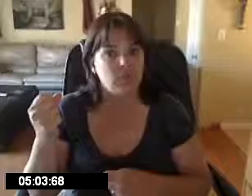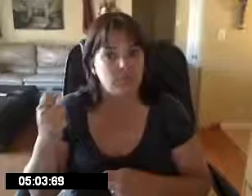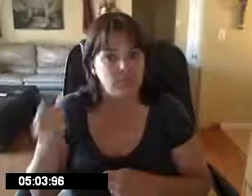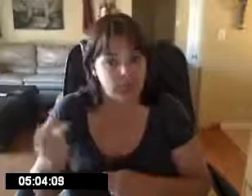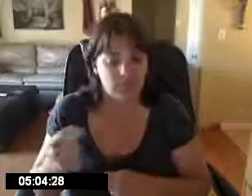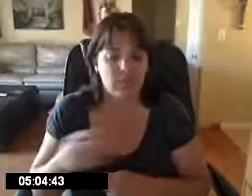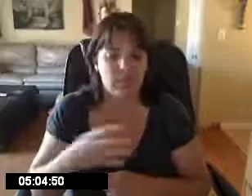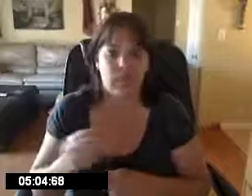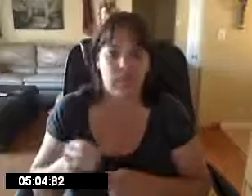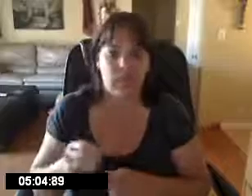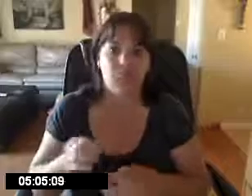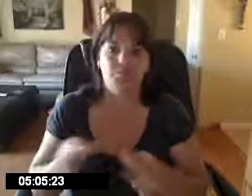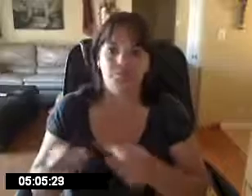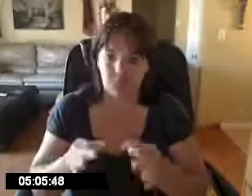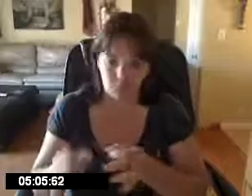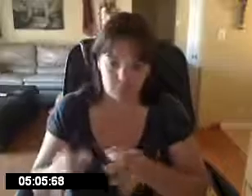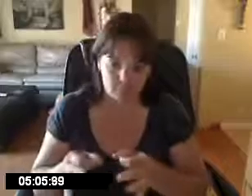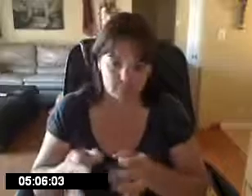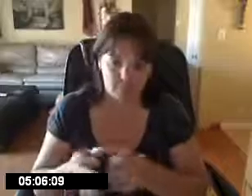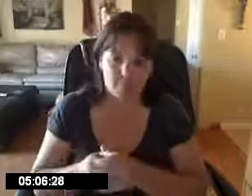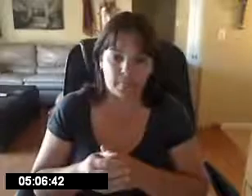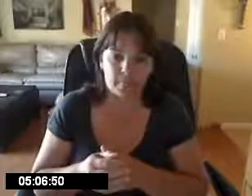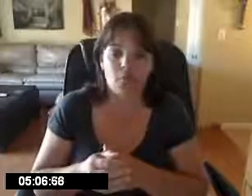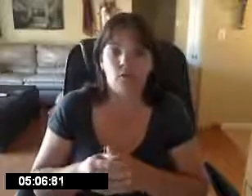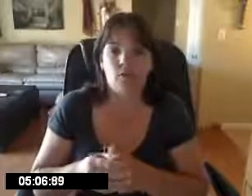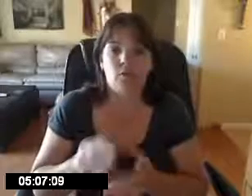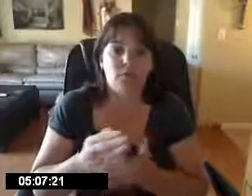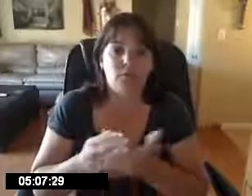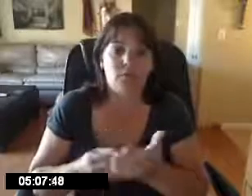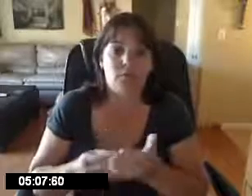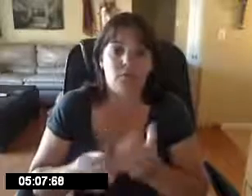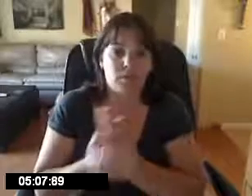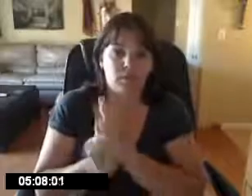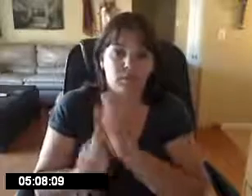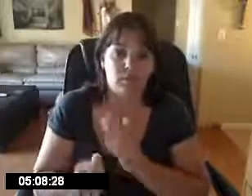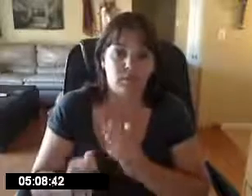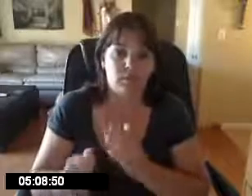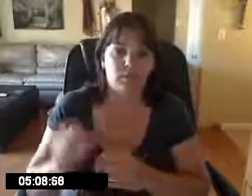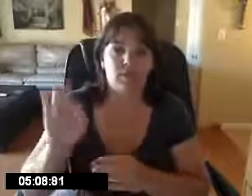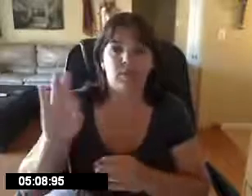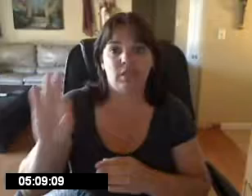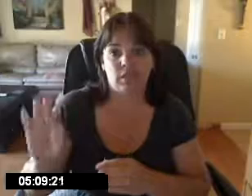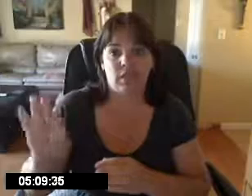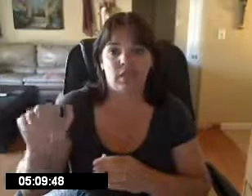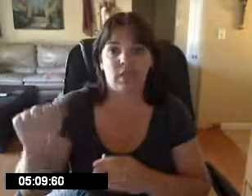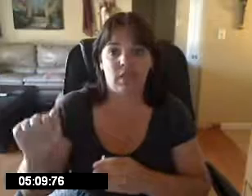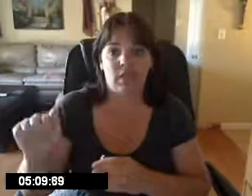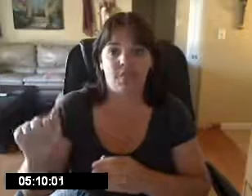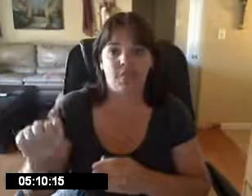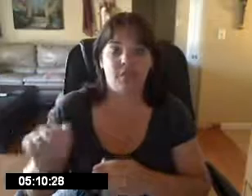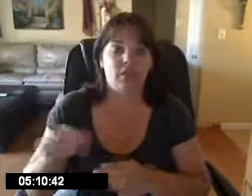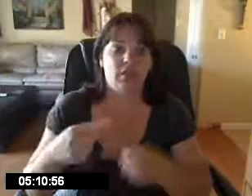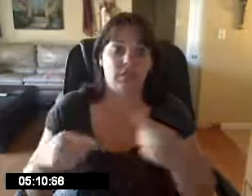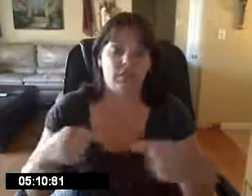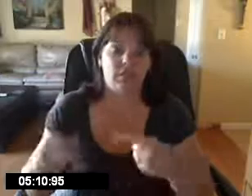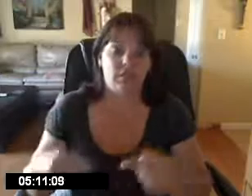things. So some of the skills related to 9A is sign articulation, fingerspelling and